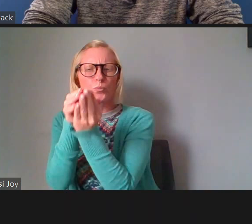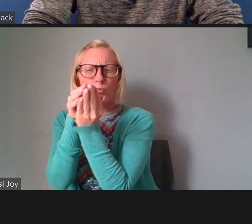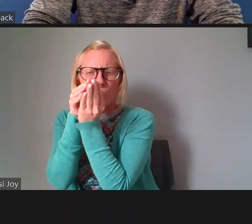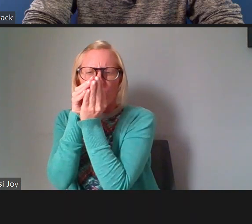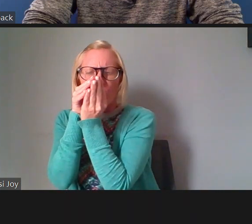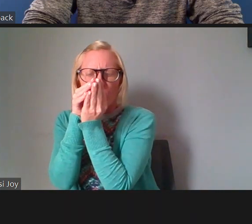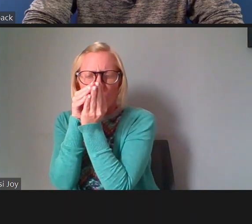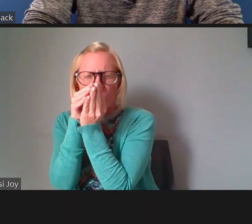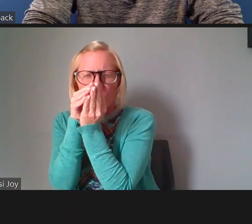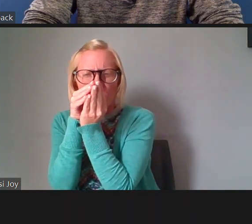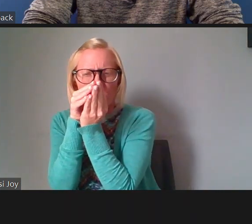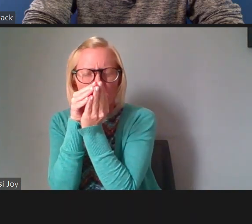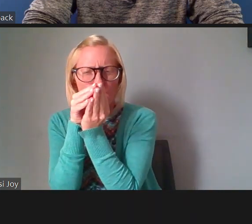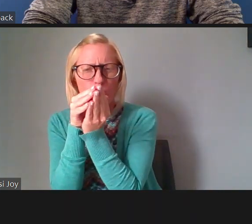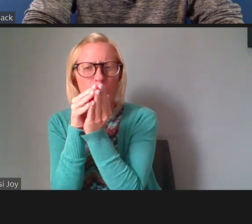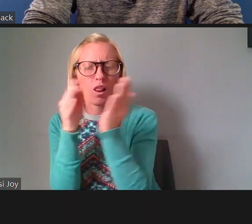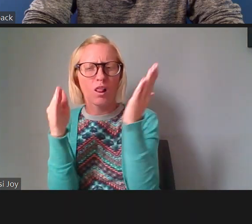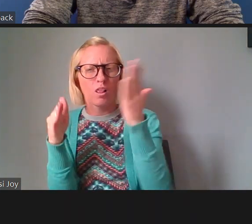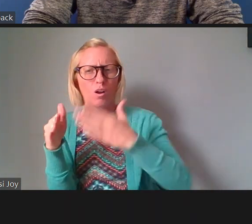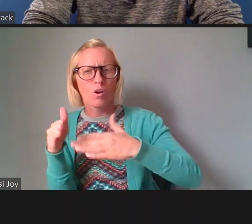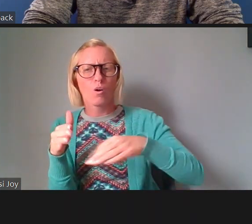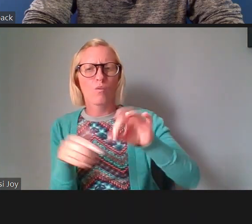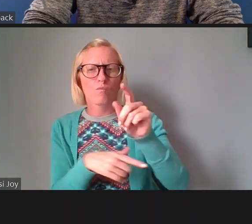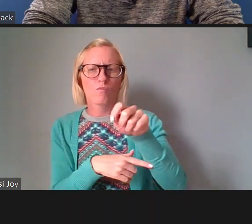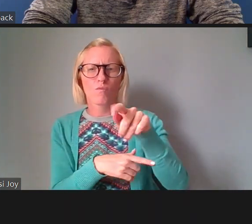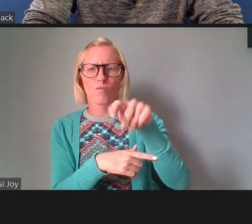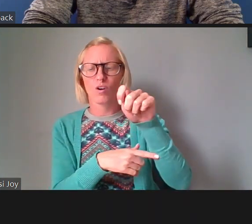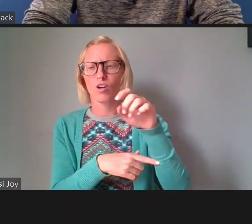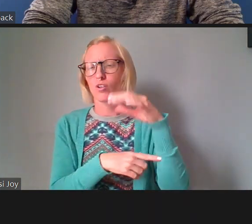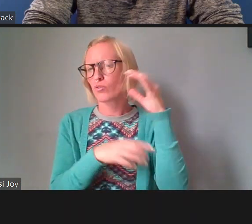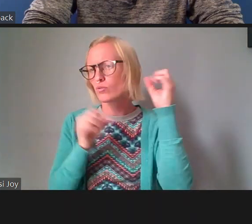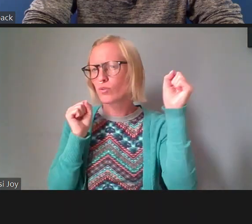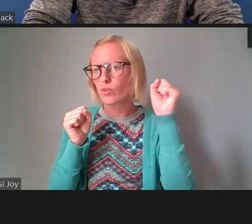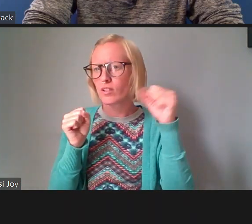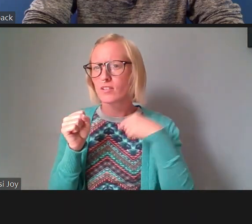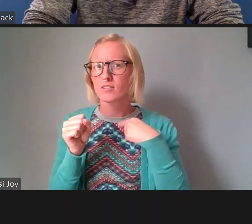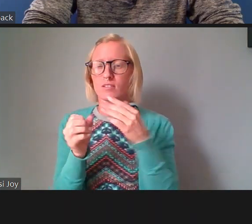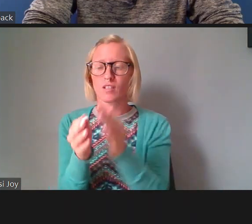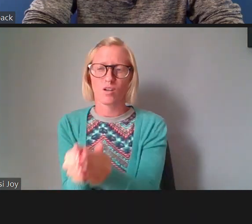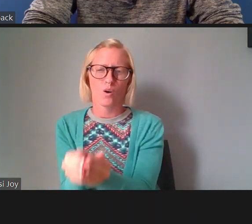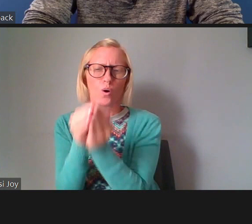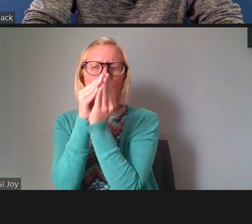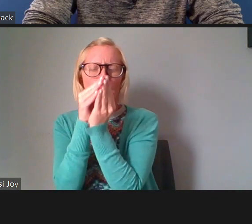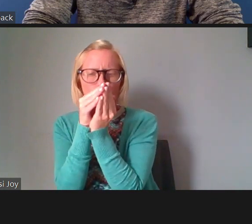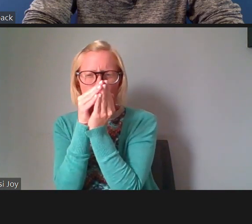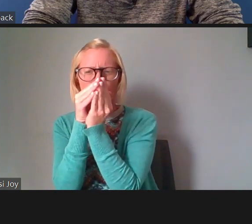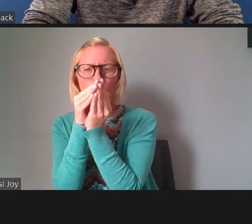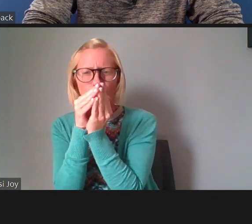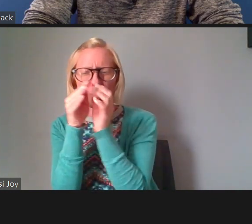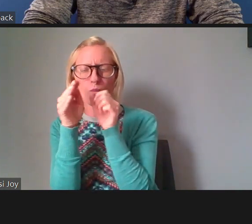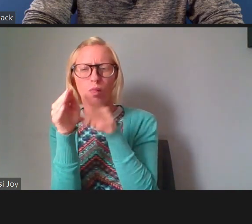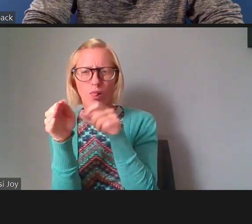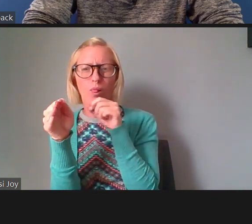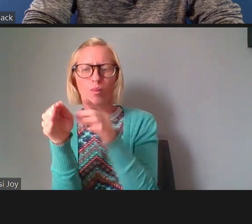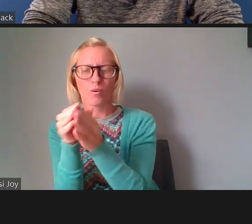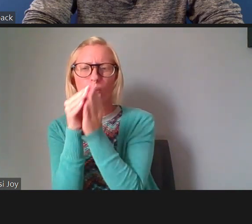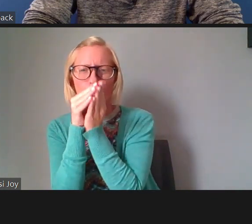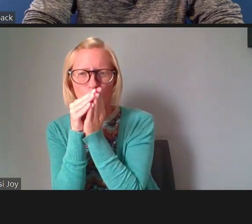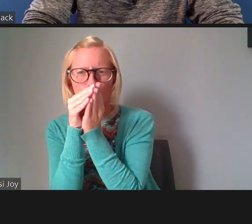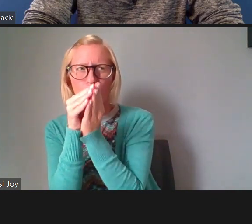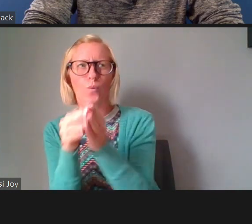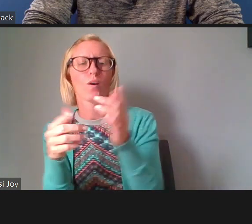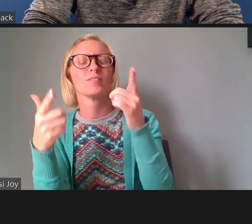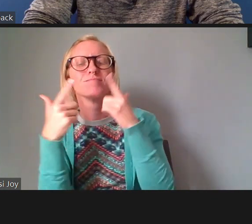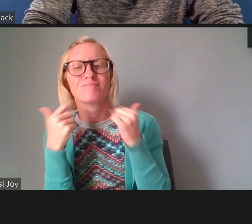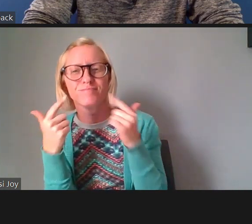farting noise. This amused both boys so much that Ralph went on squirting for some minutes between bouts of laughter. He blew